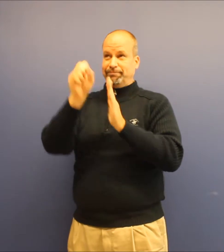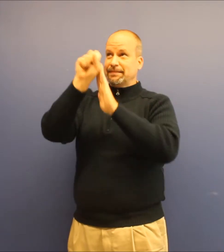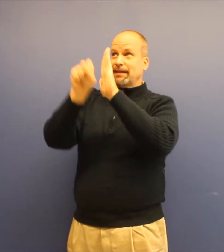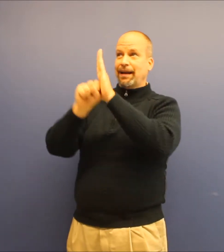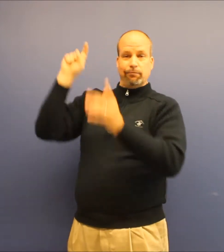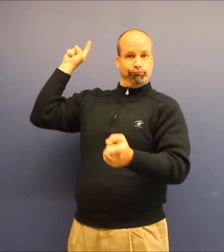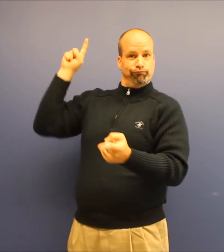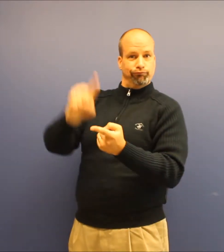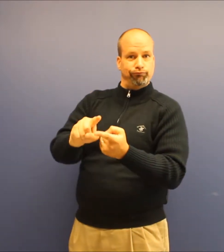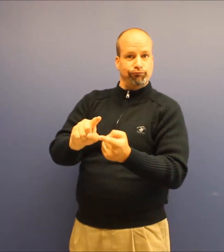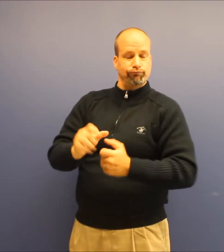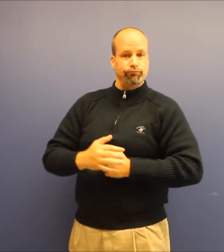states decline.